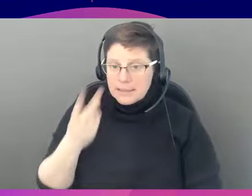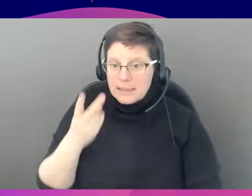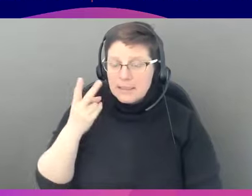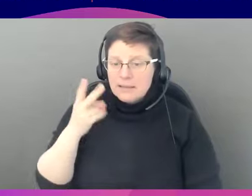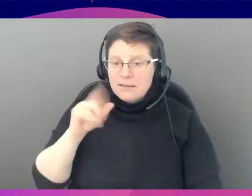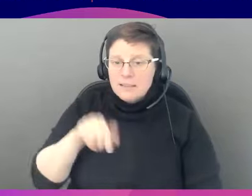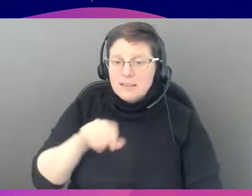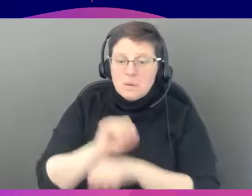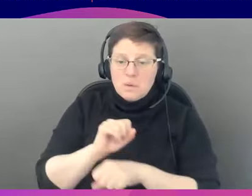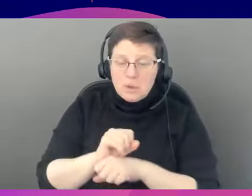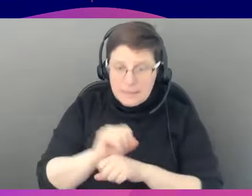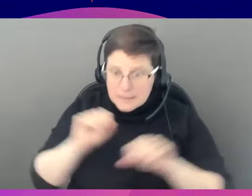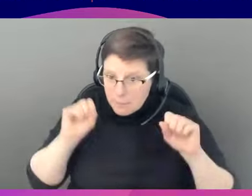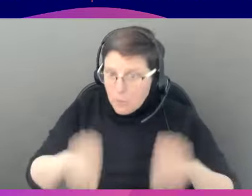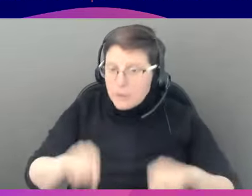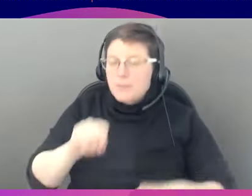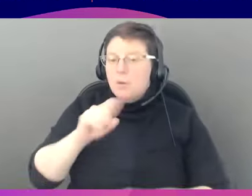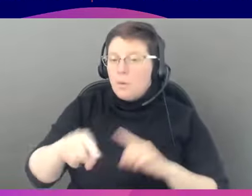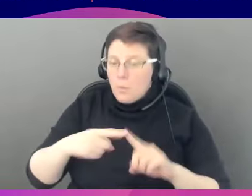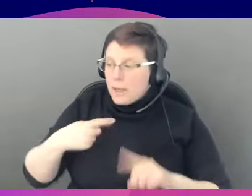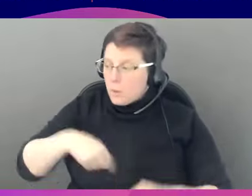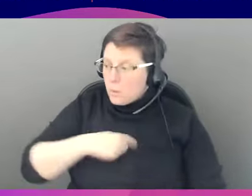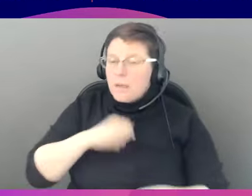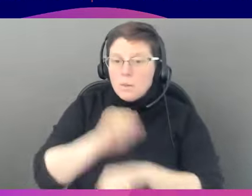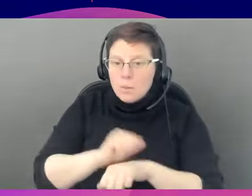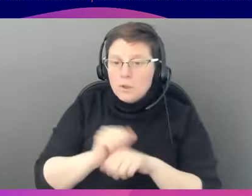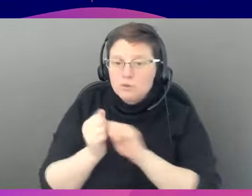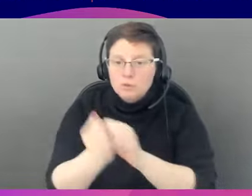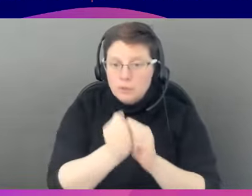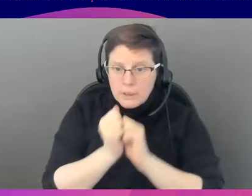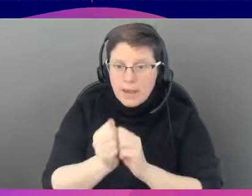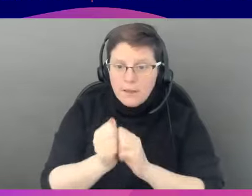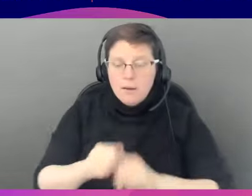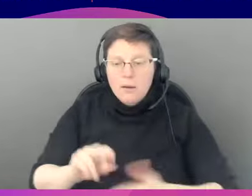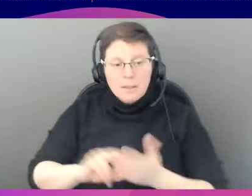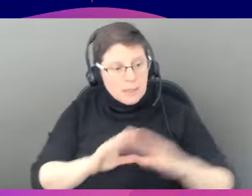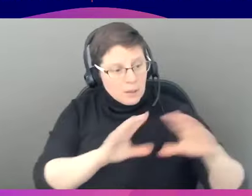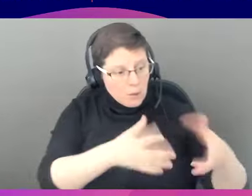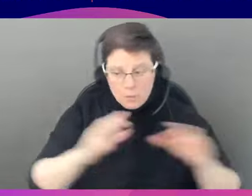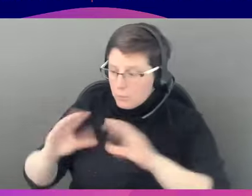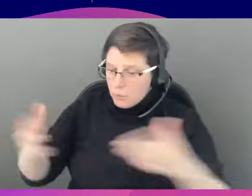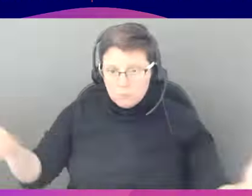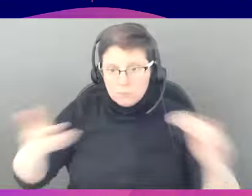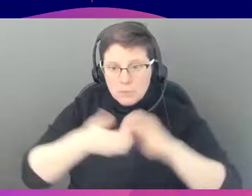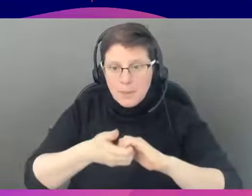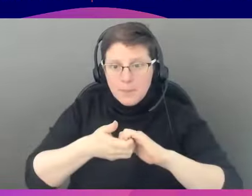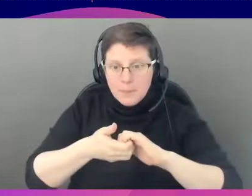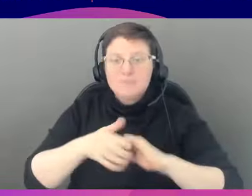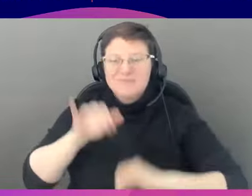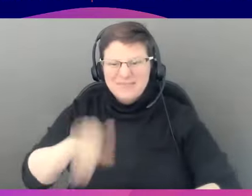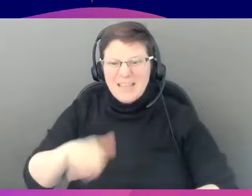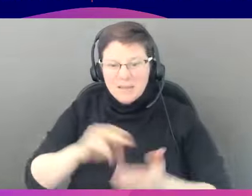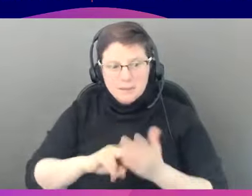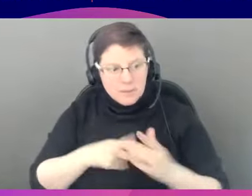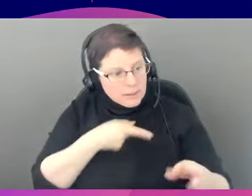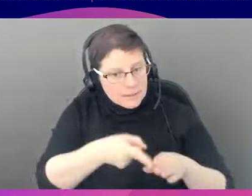much more possible when we collaborate and we use expertise from across multiple sectors.